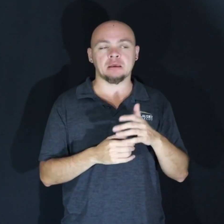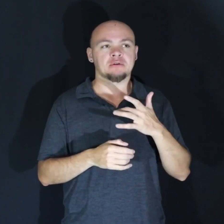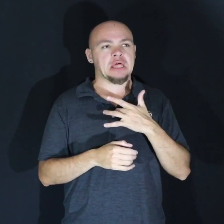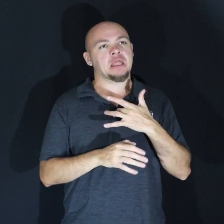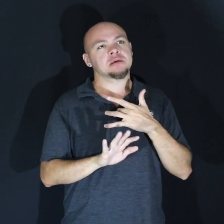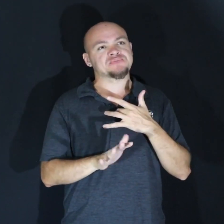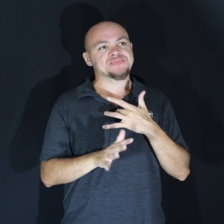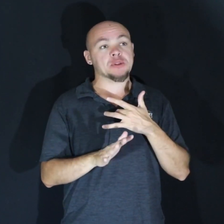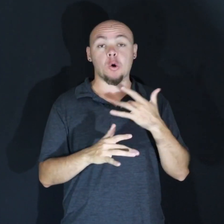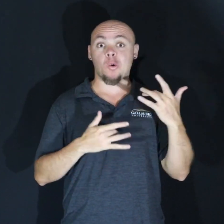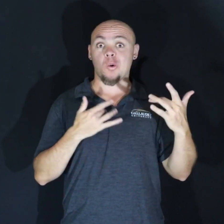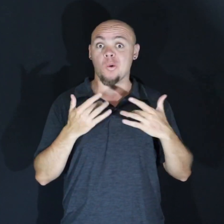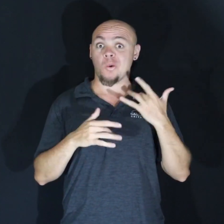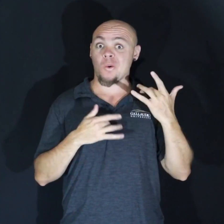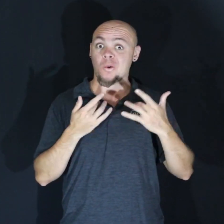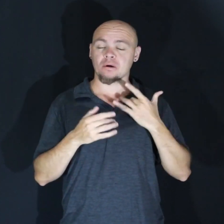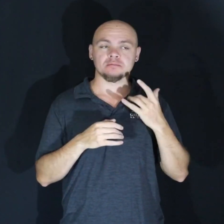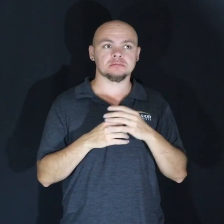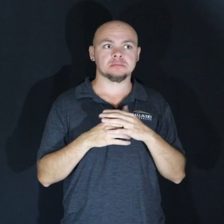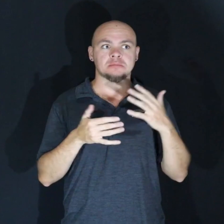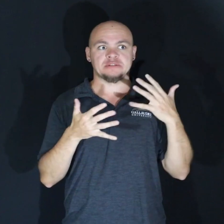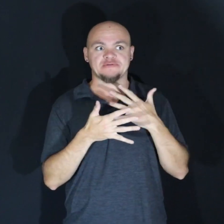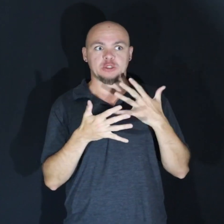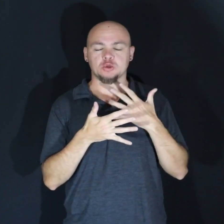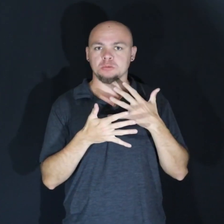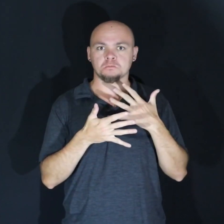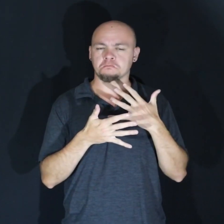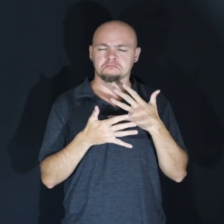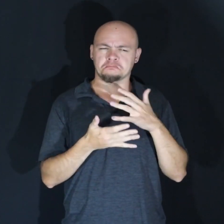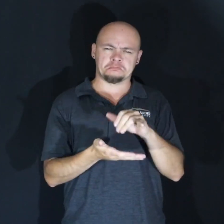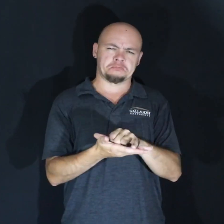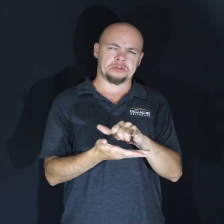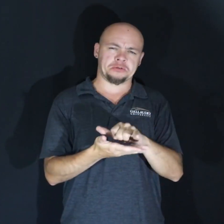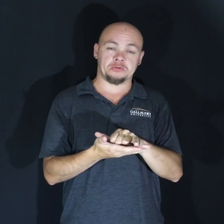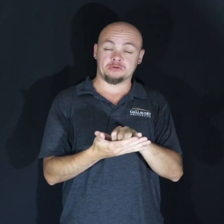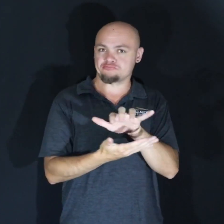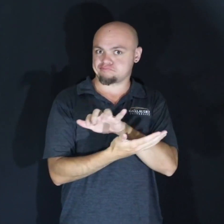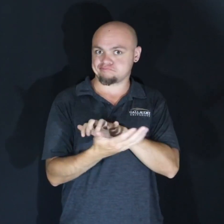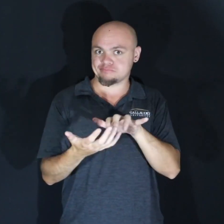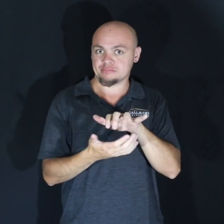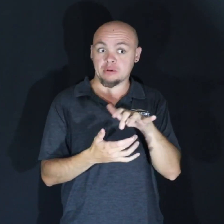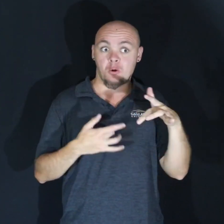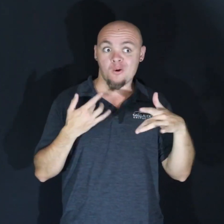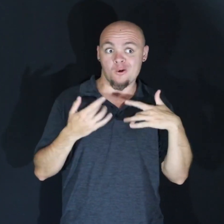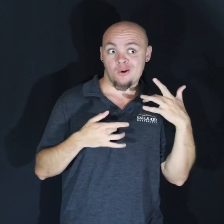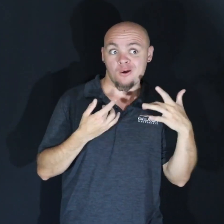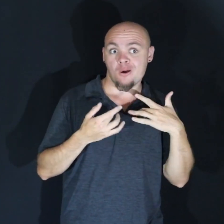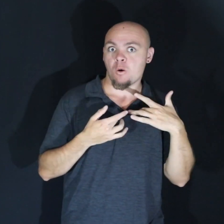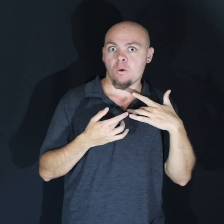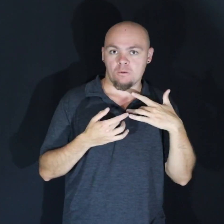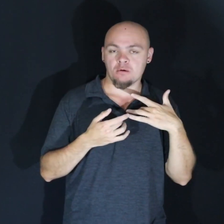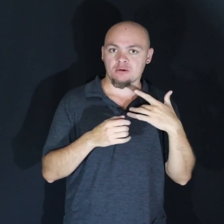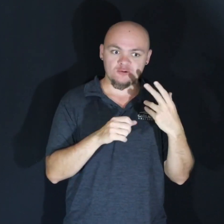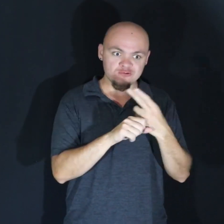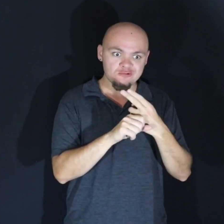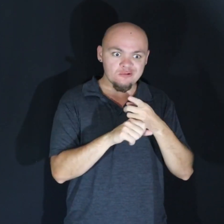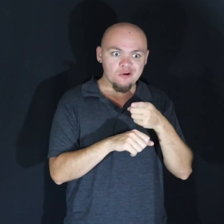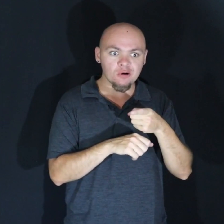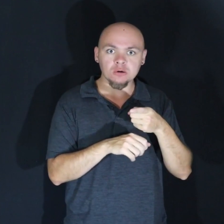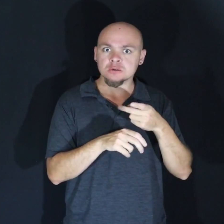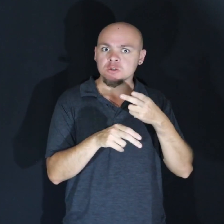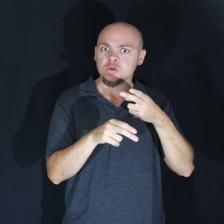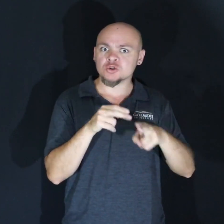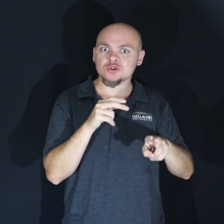of exhilaration, fear, and disbelief. Exhilaration that they're going to be using these